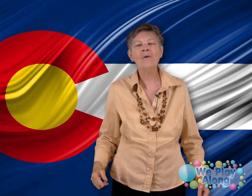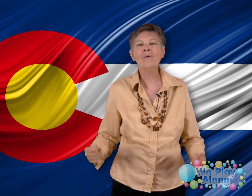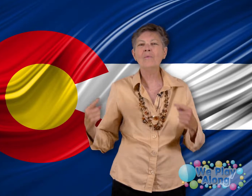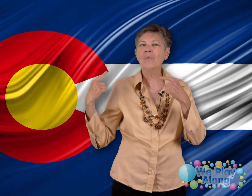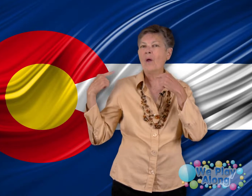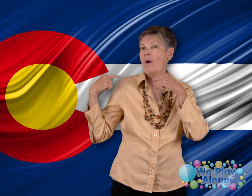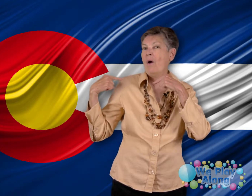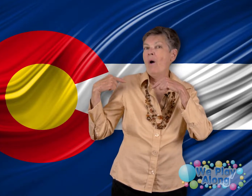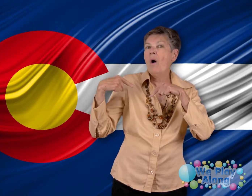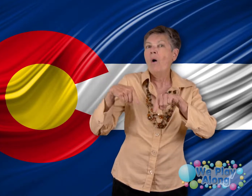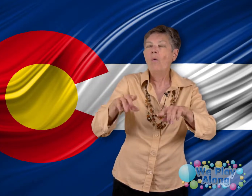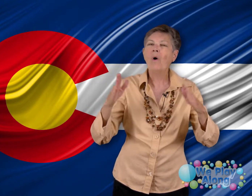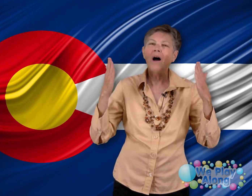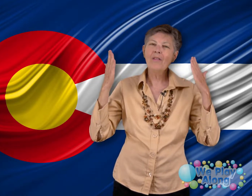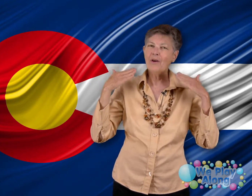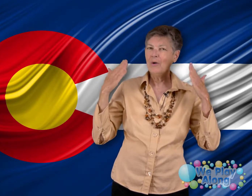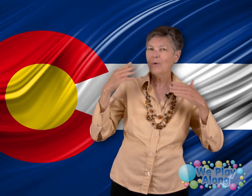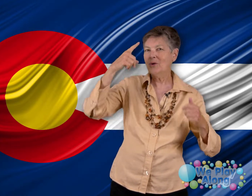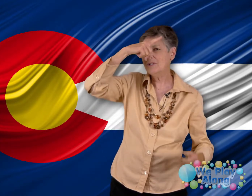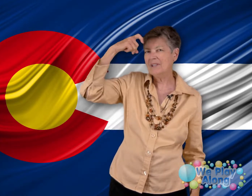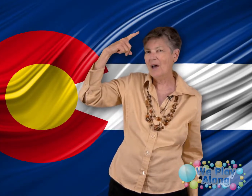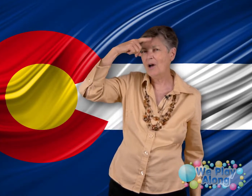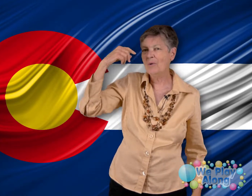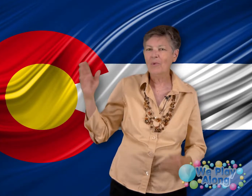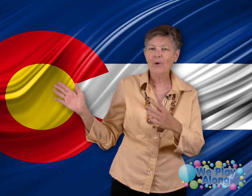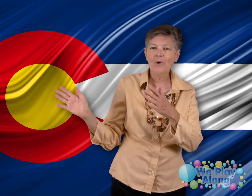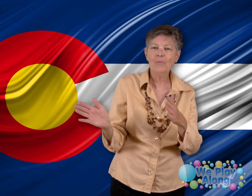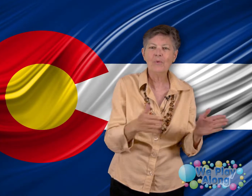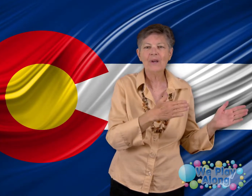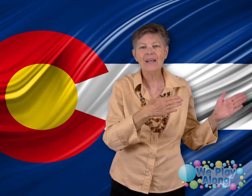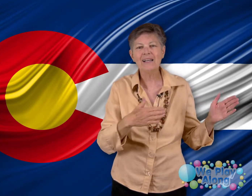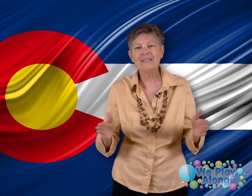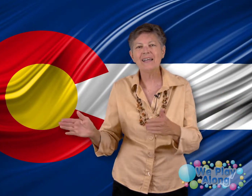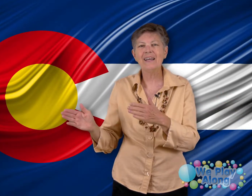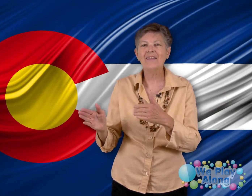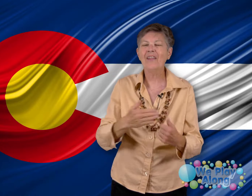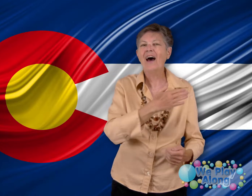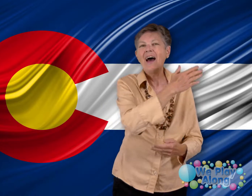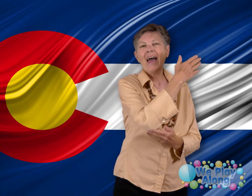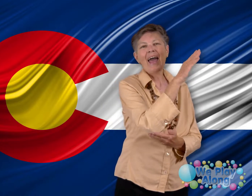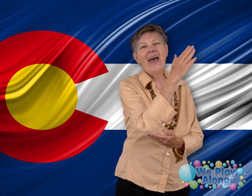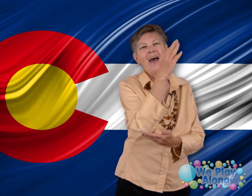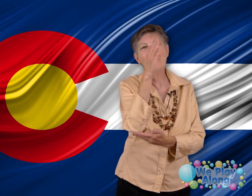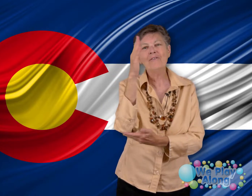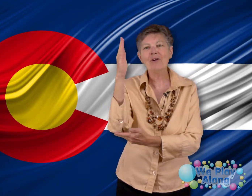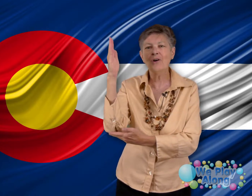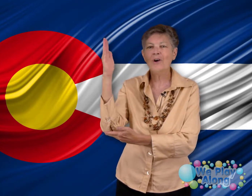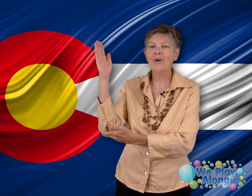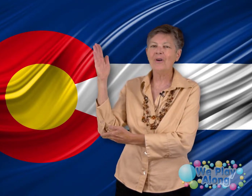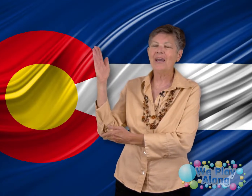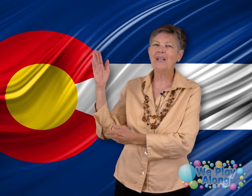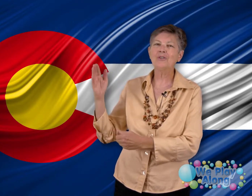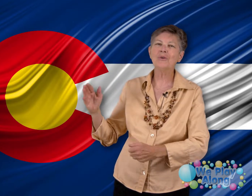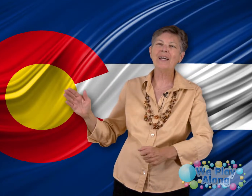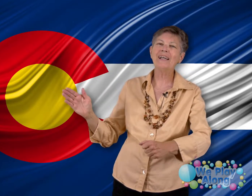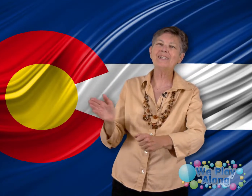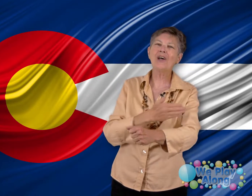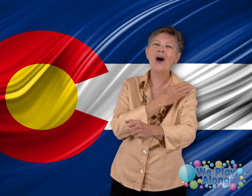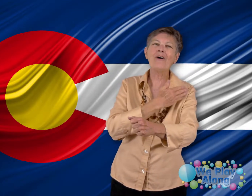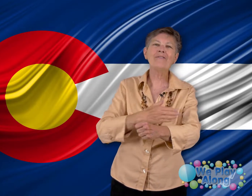below, while the cool summer breeze in the evergreen trees